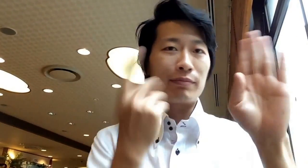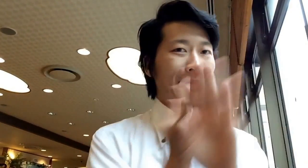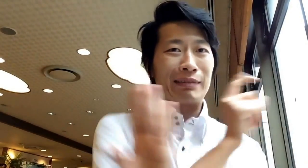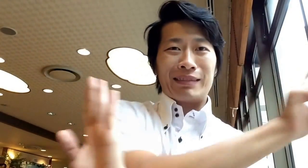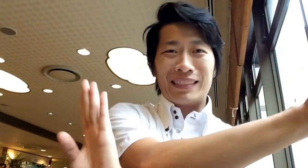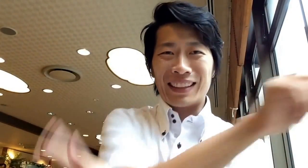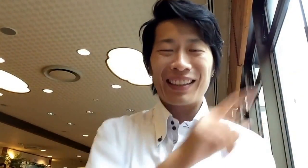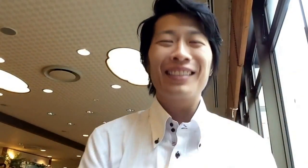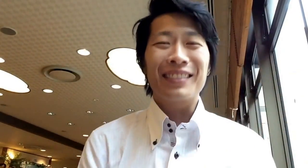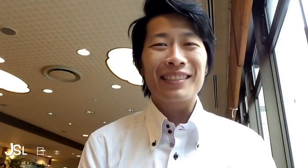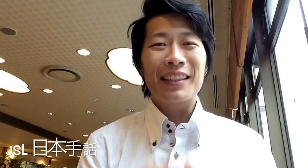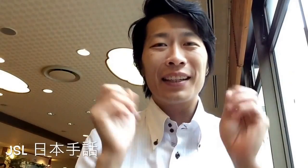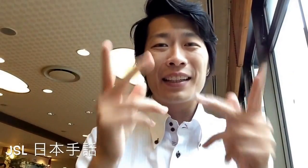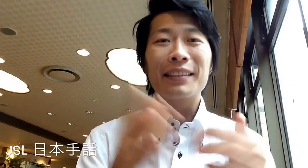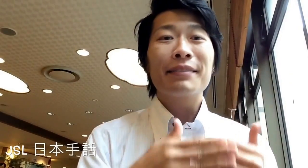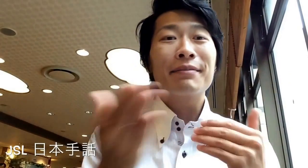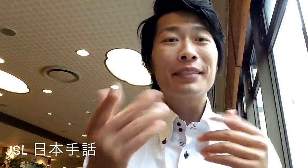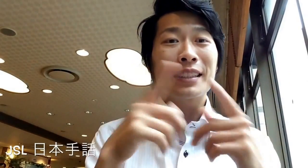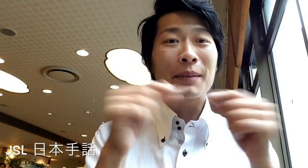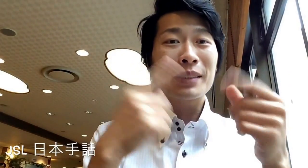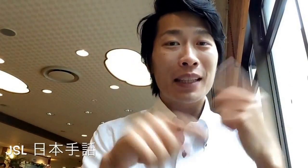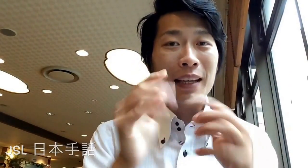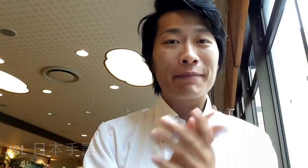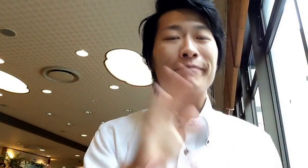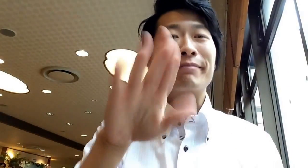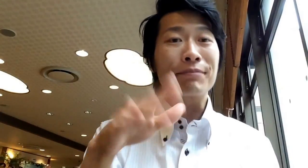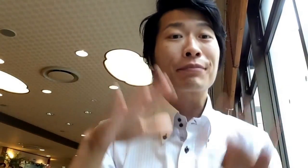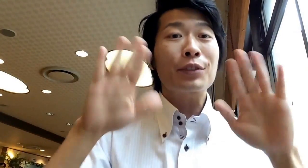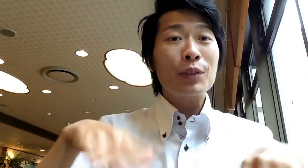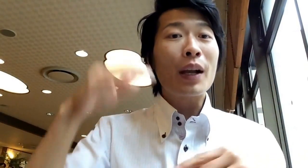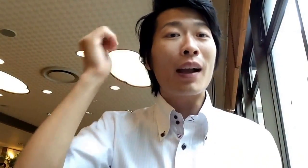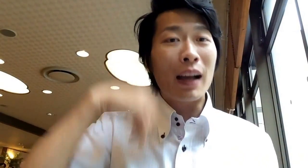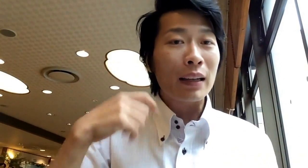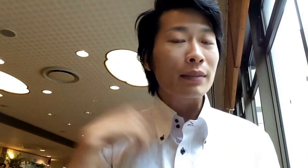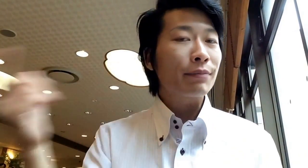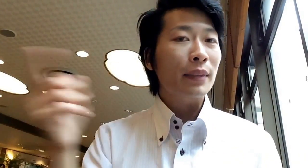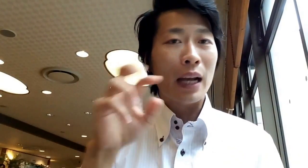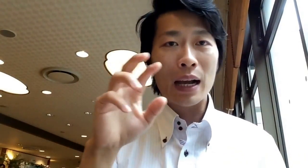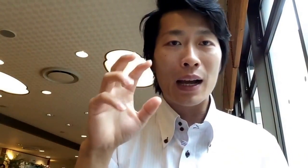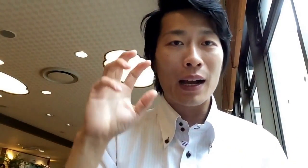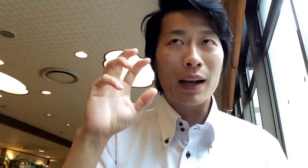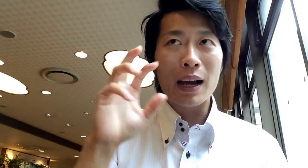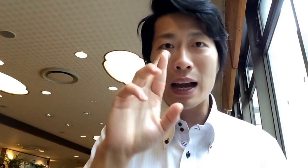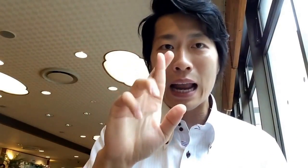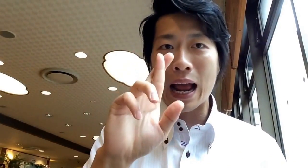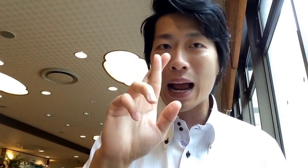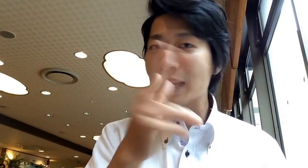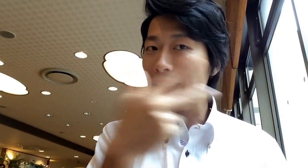mouth with the arm of your sleeve, that won't work. You're better off escaping to another subway car.